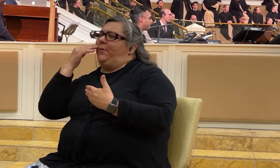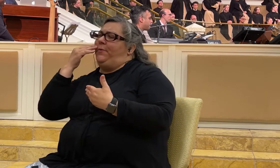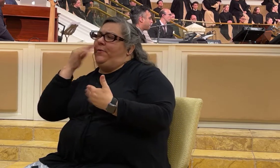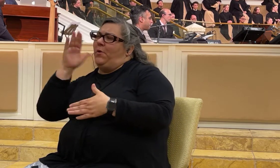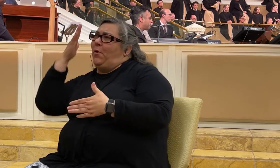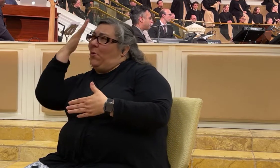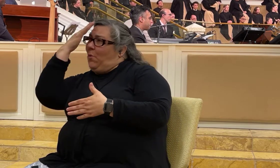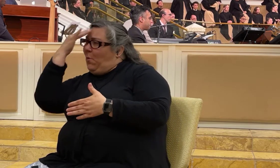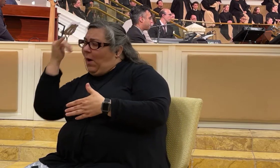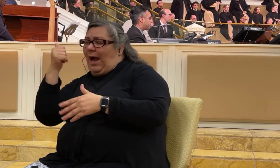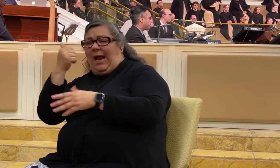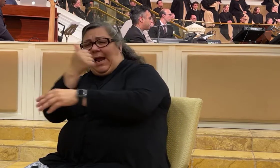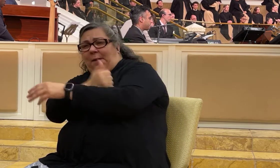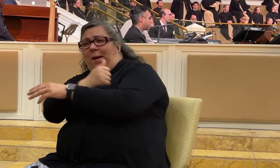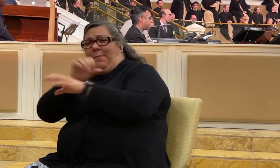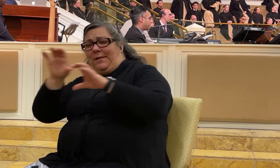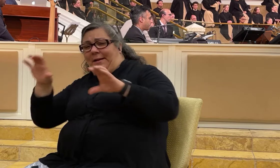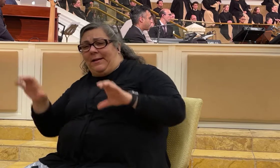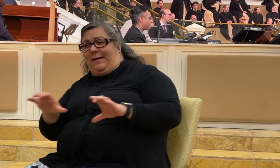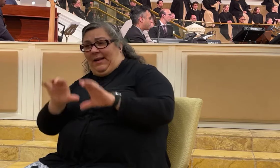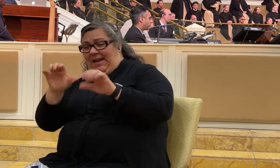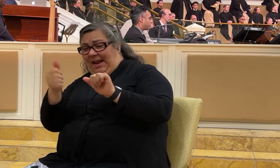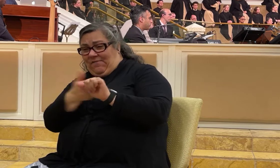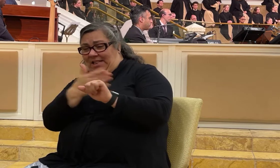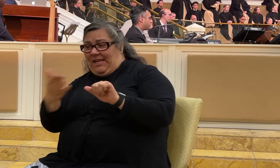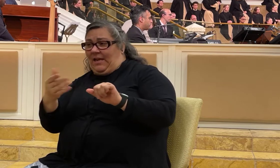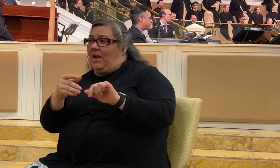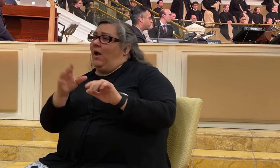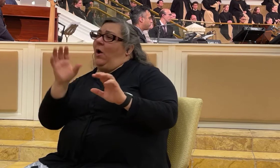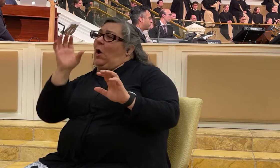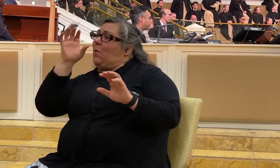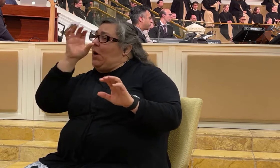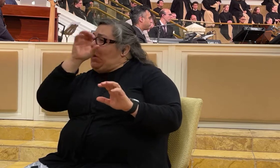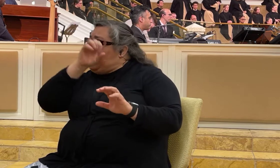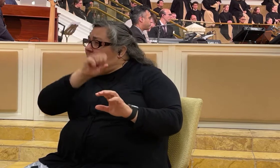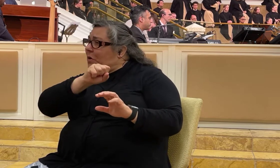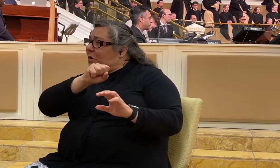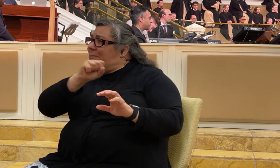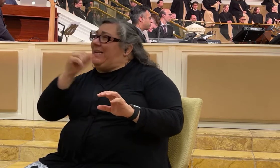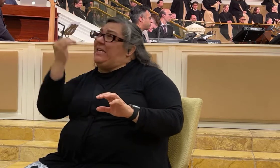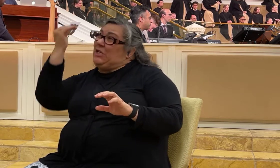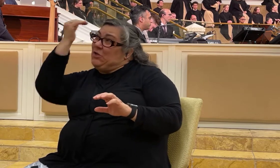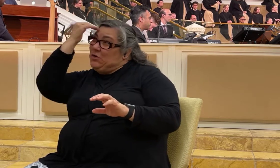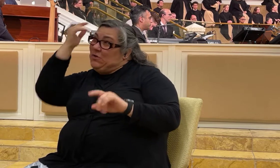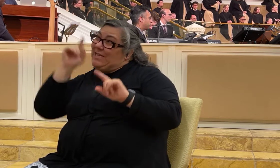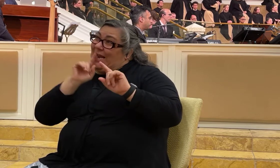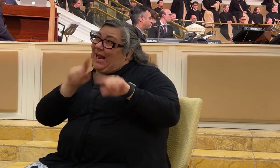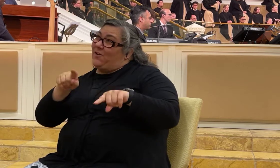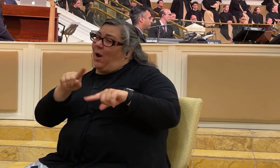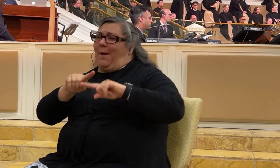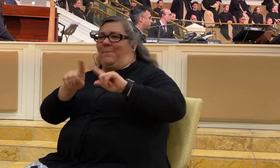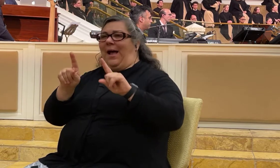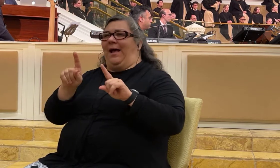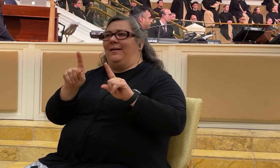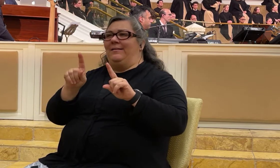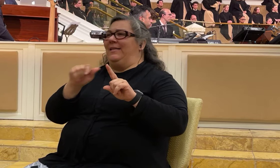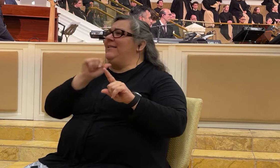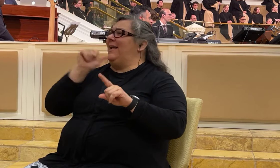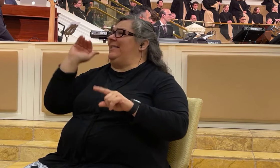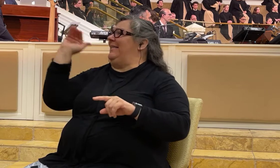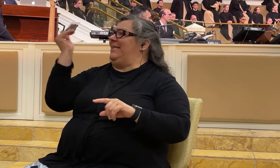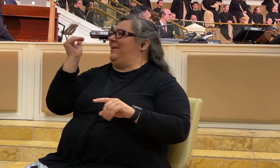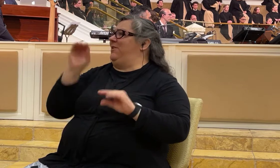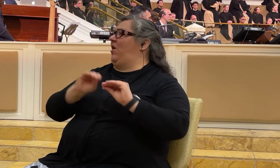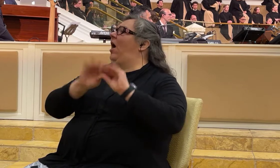why he did all of this. We would assume he should know the answer, but it doesn't look like he